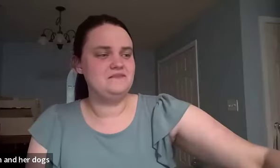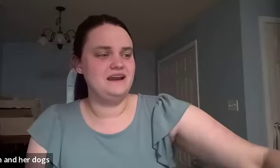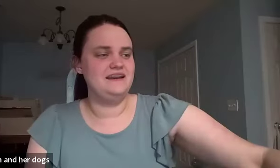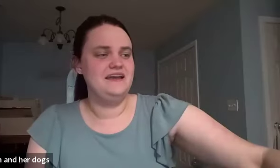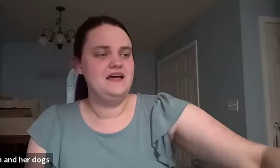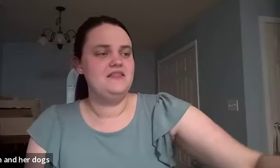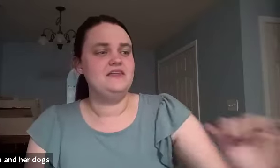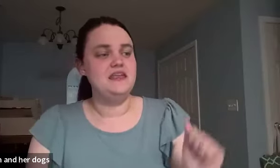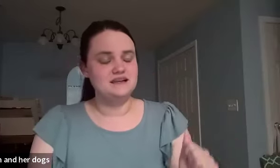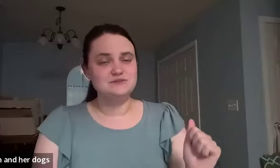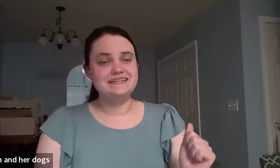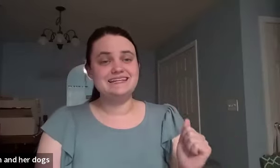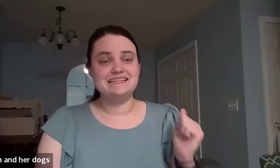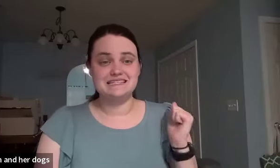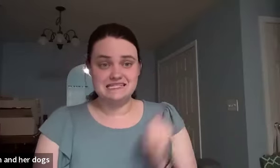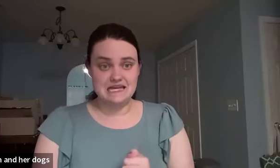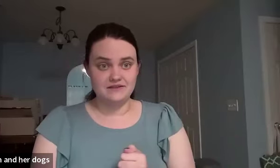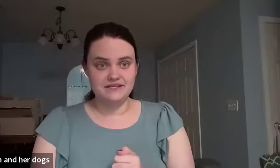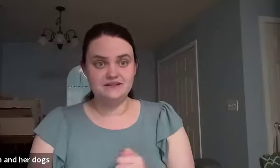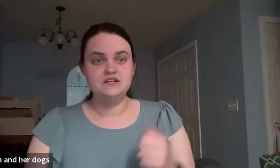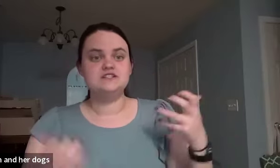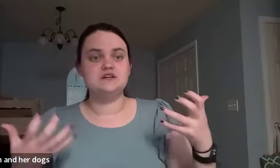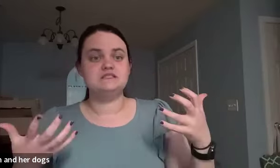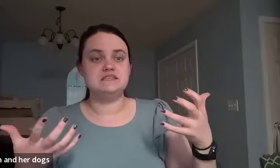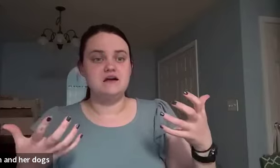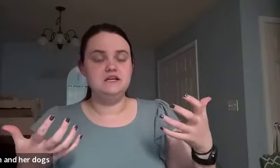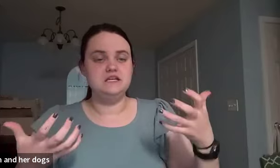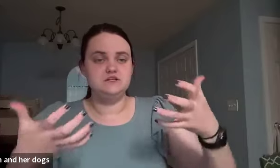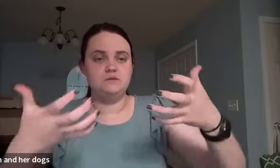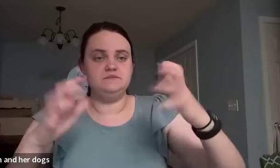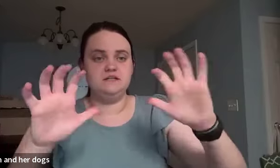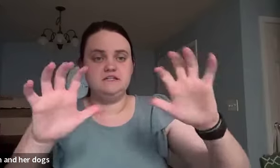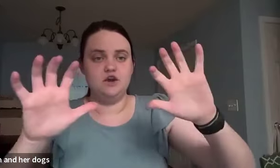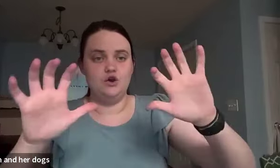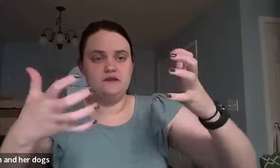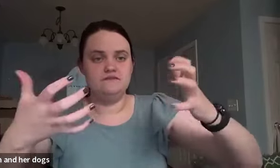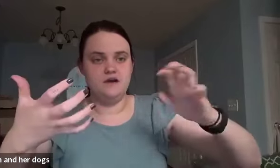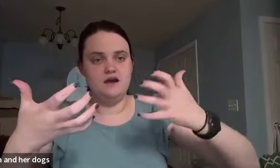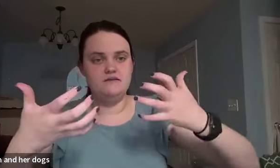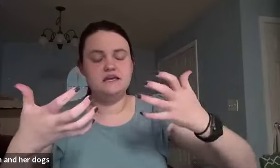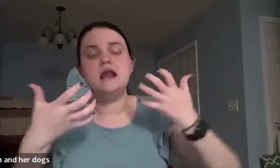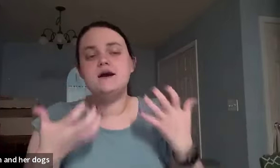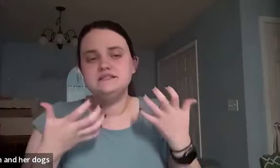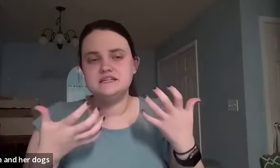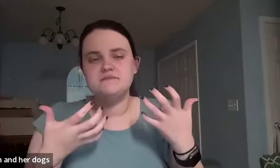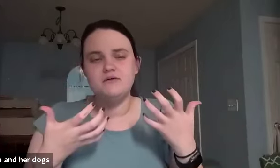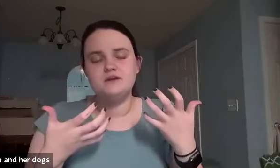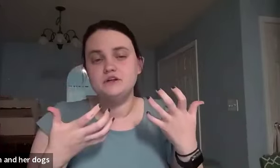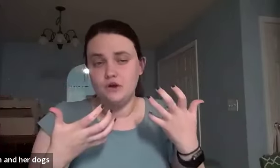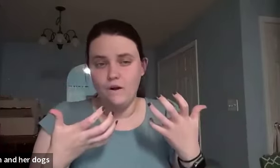All right. The next one is salad. So salad is going to be these open 5s. And I always think about like when you go to